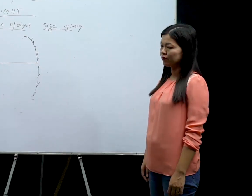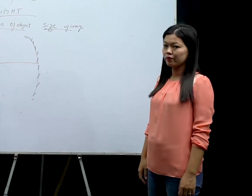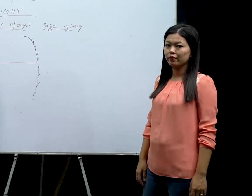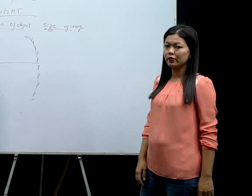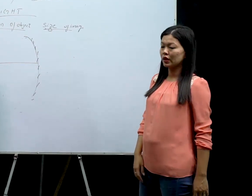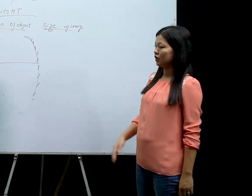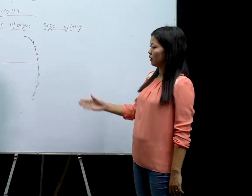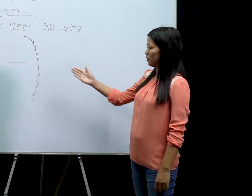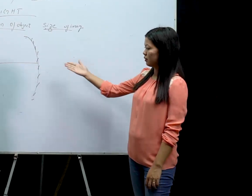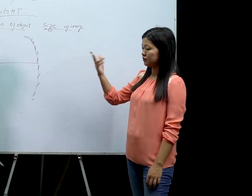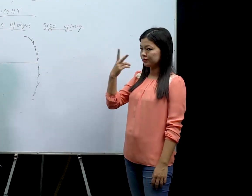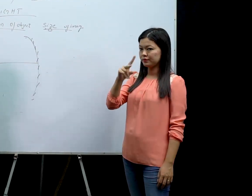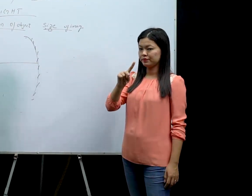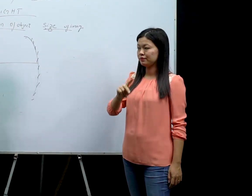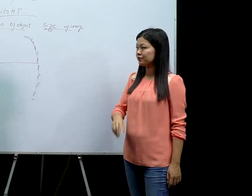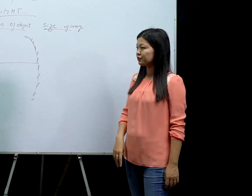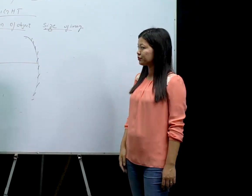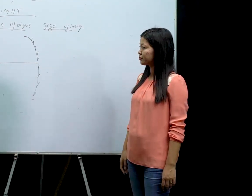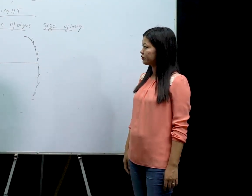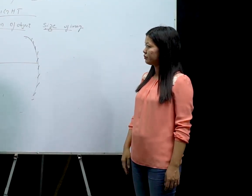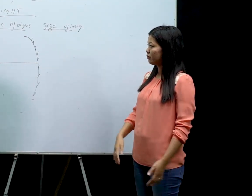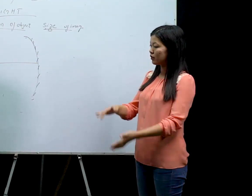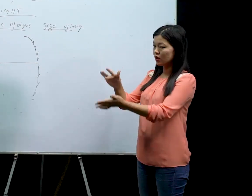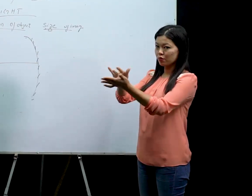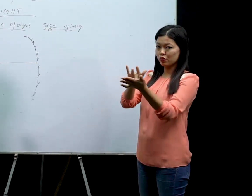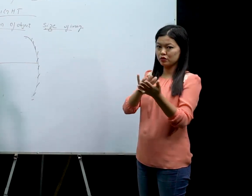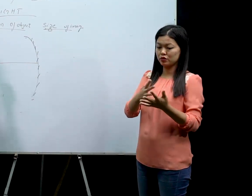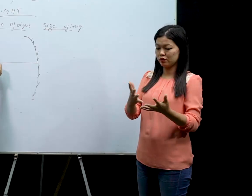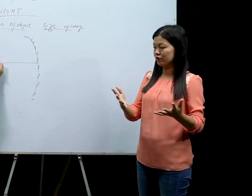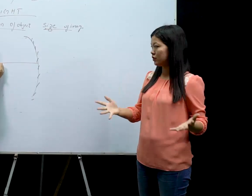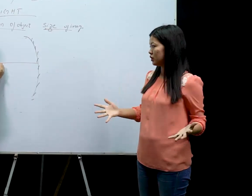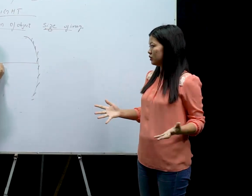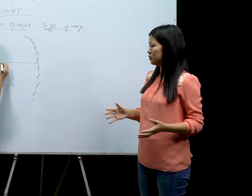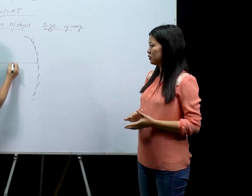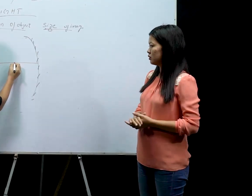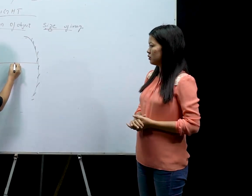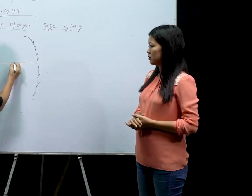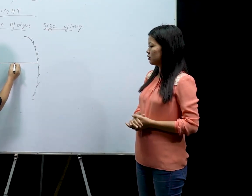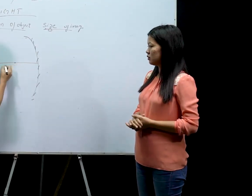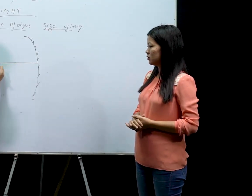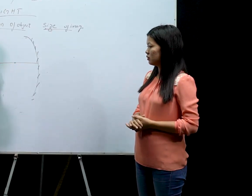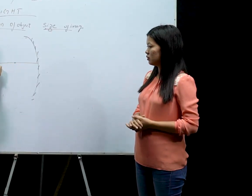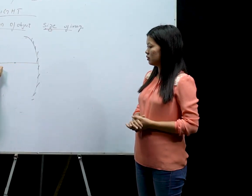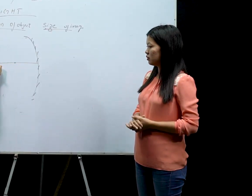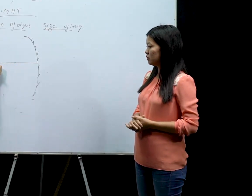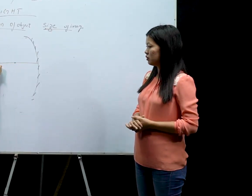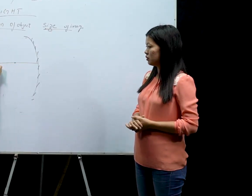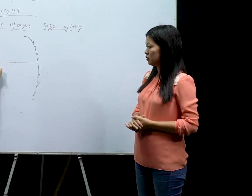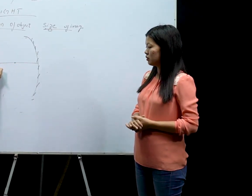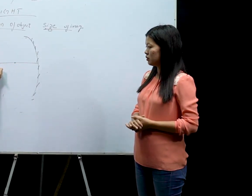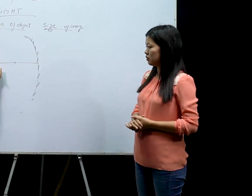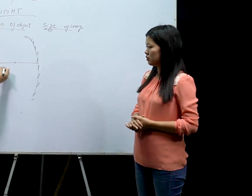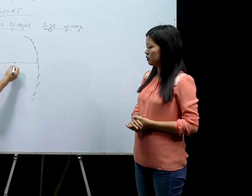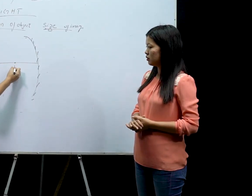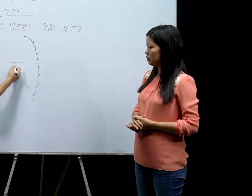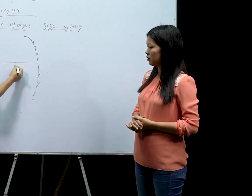Okay, so students, now the position of the object would be, so far we have done till here,